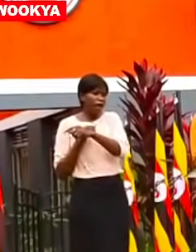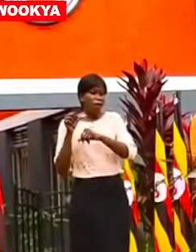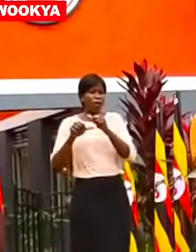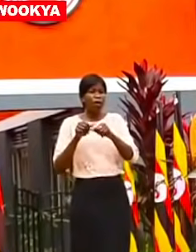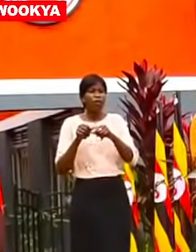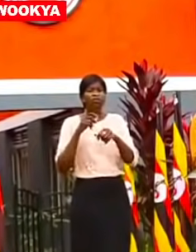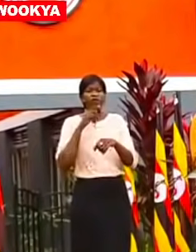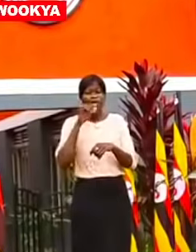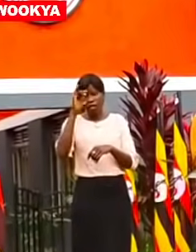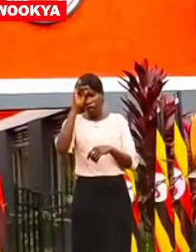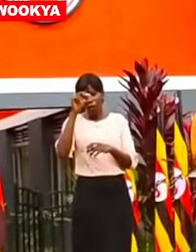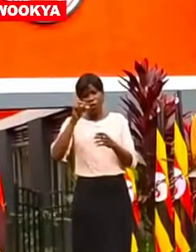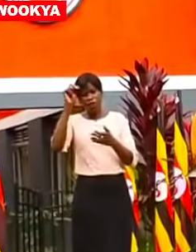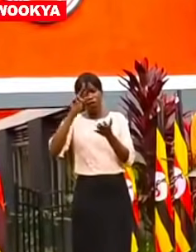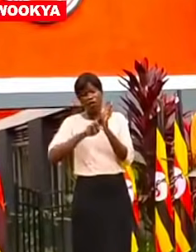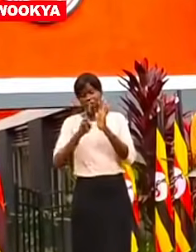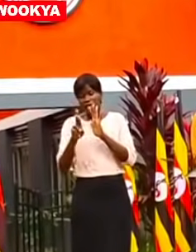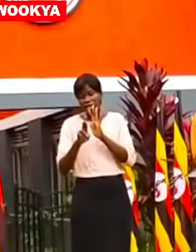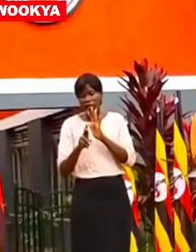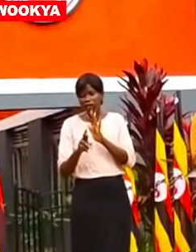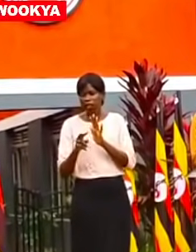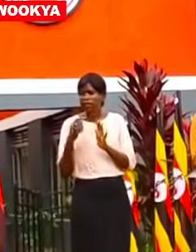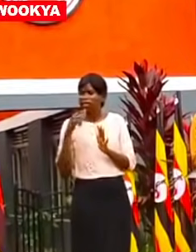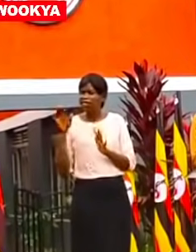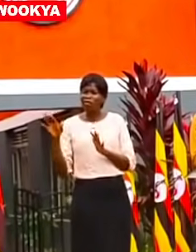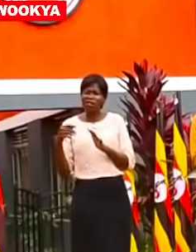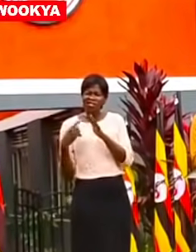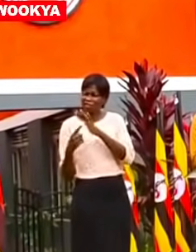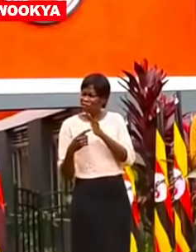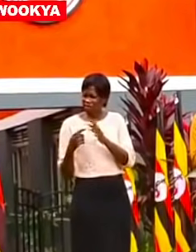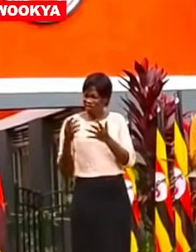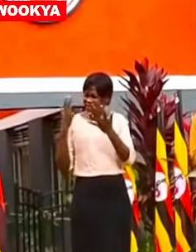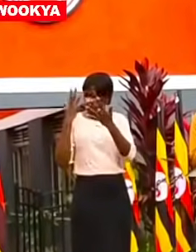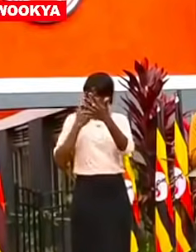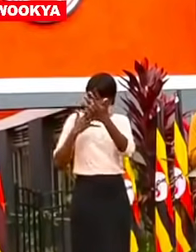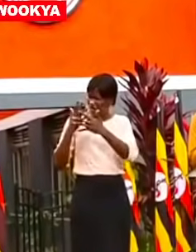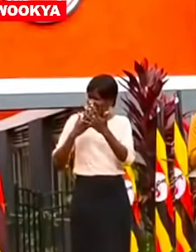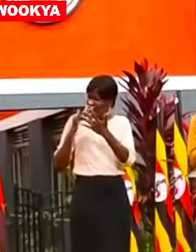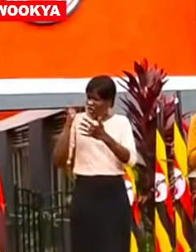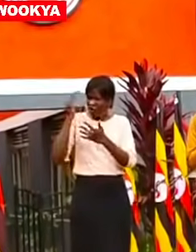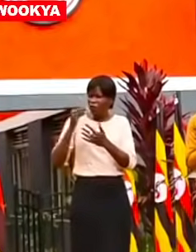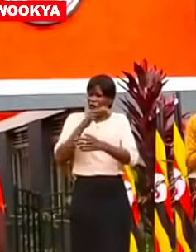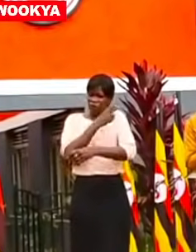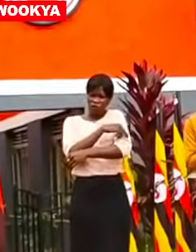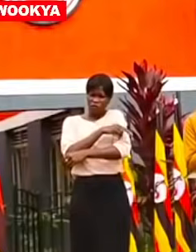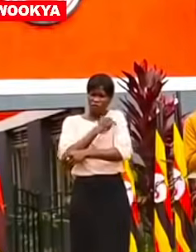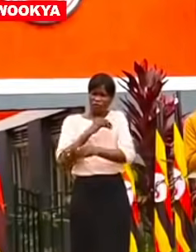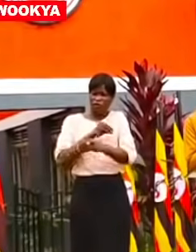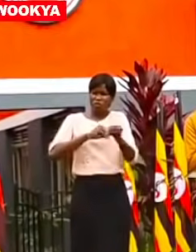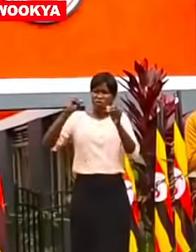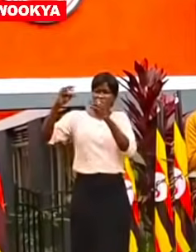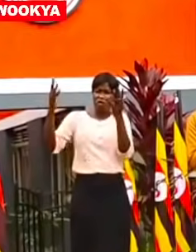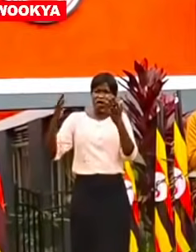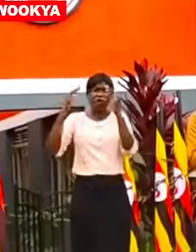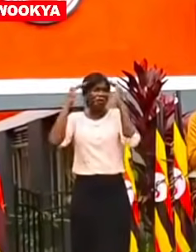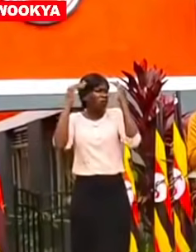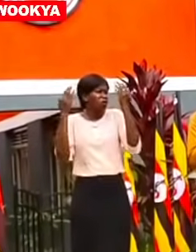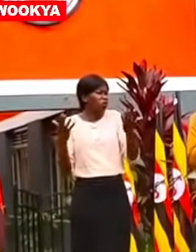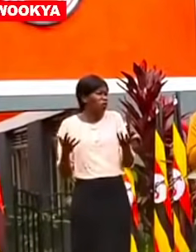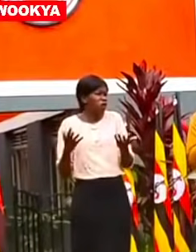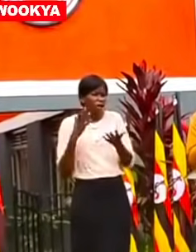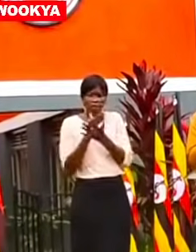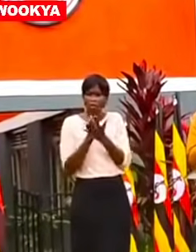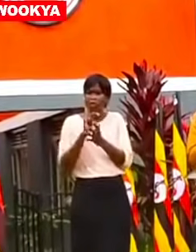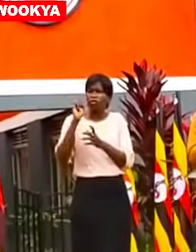is it's not even clear which hospital he's been taken to, because they first put him at Marchand Bay.